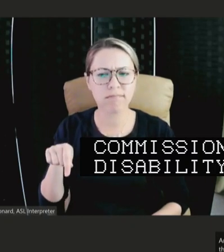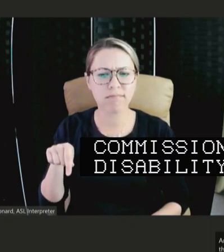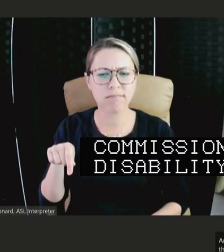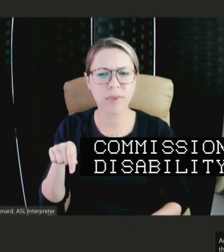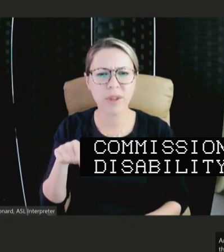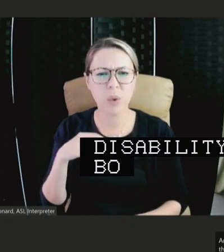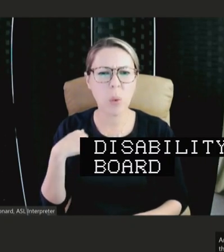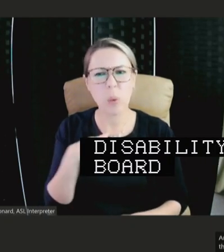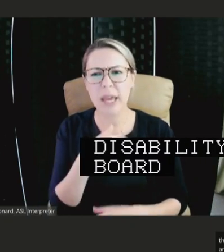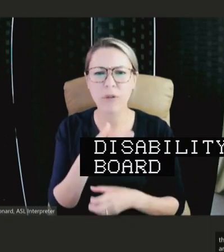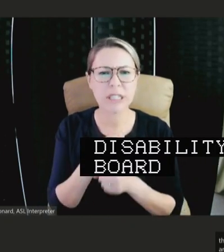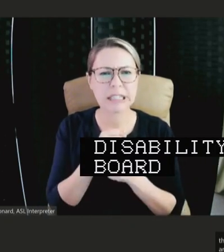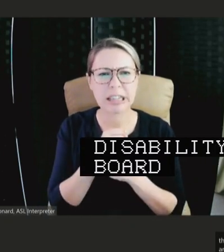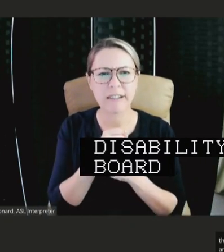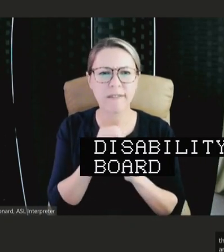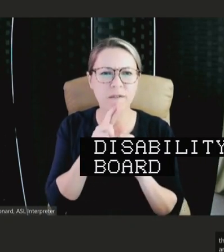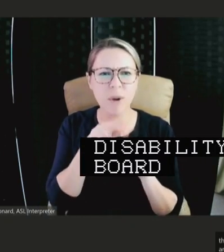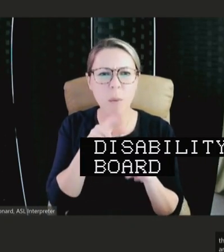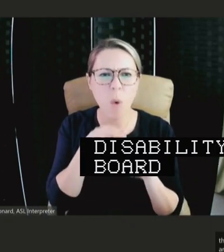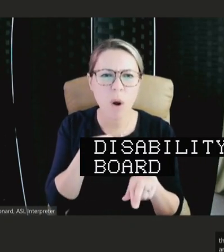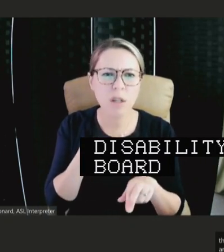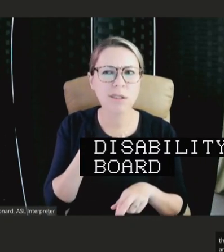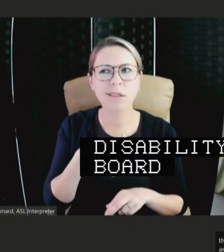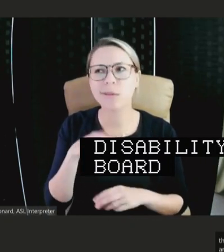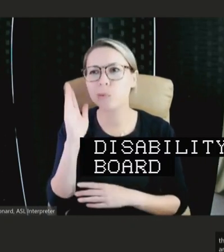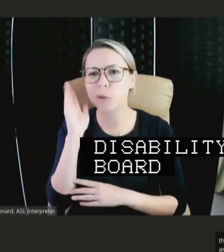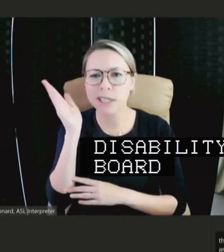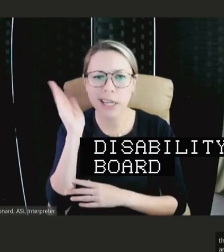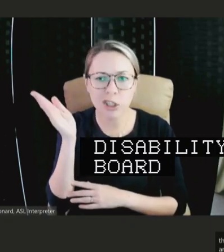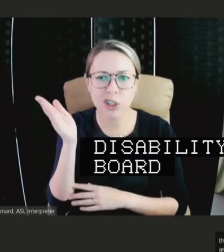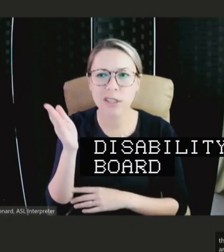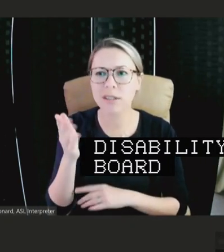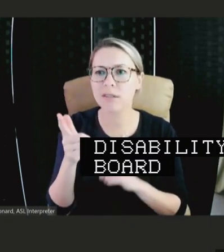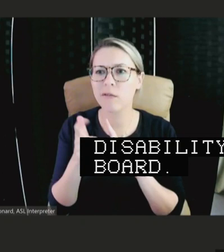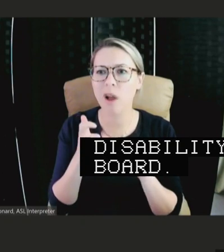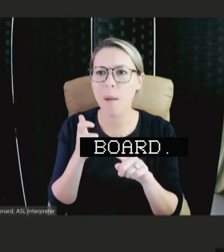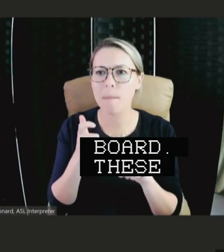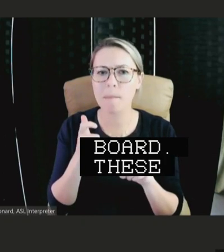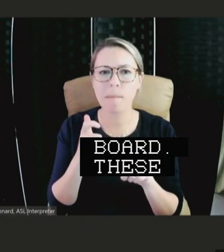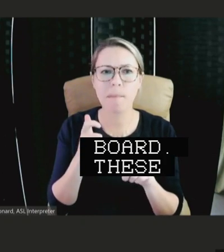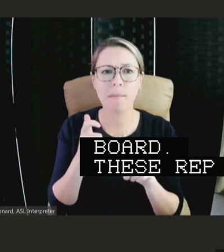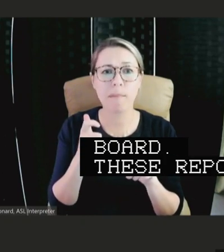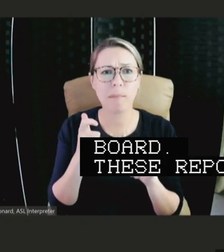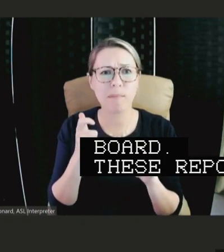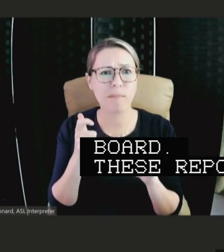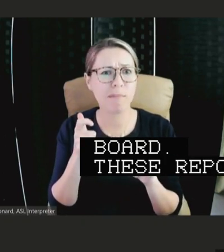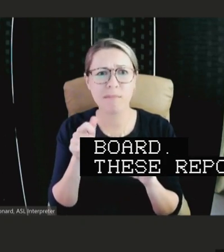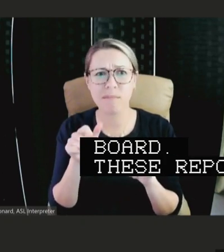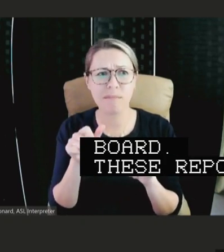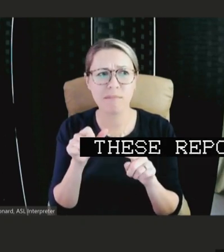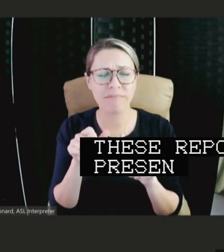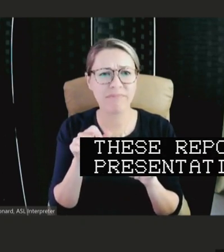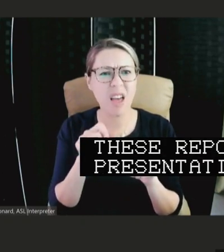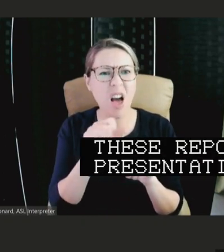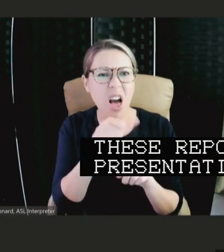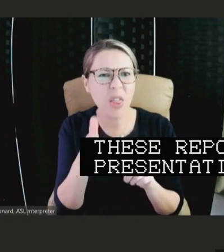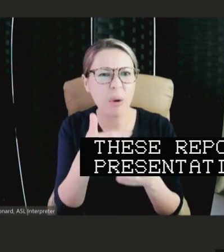reports that we receive, these presentations we hear from so many other parts of city